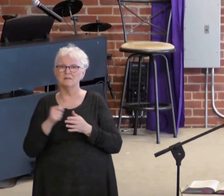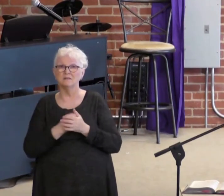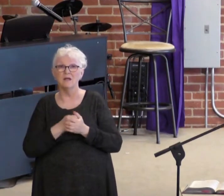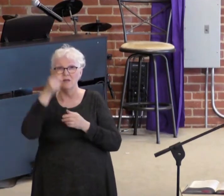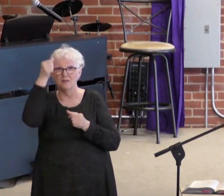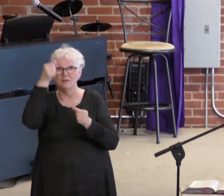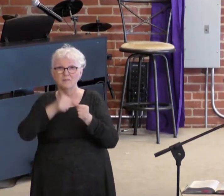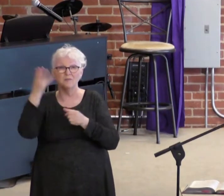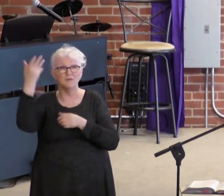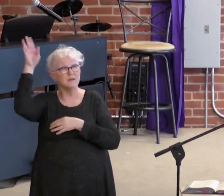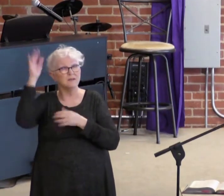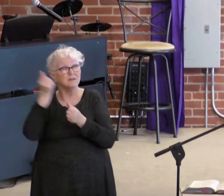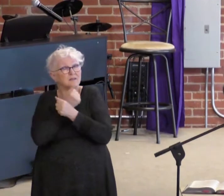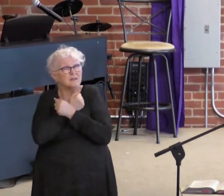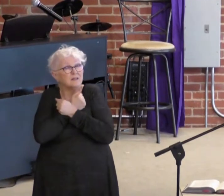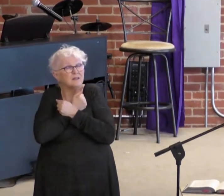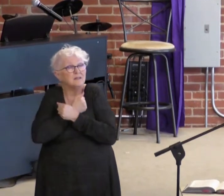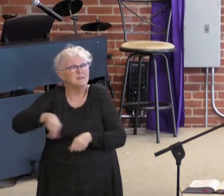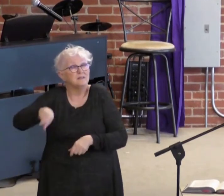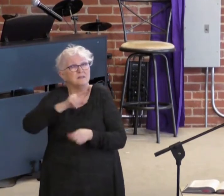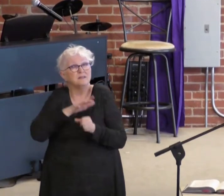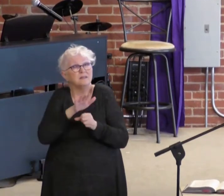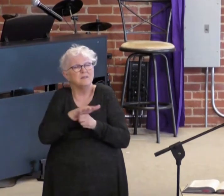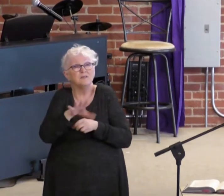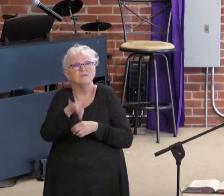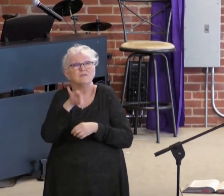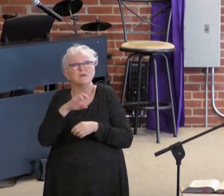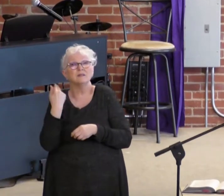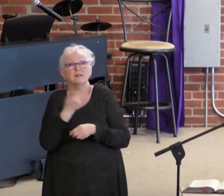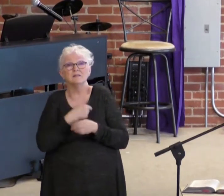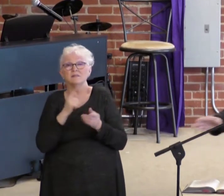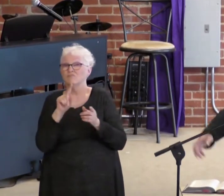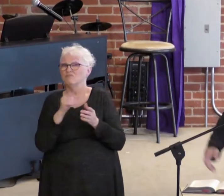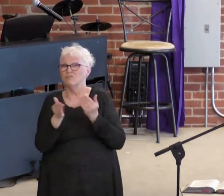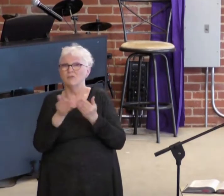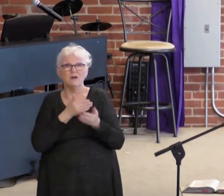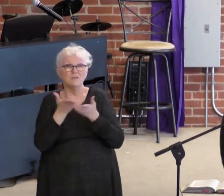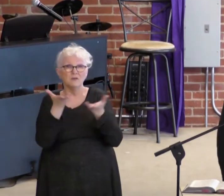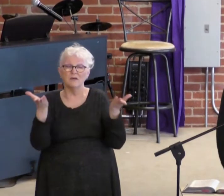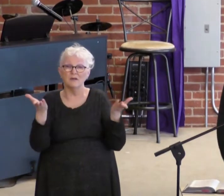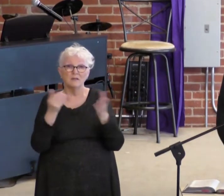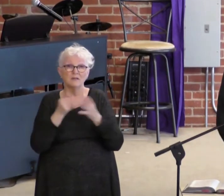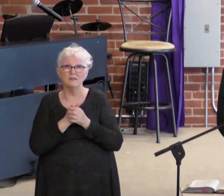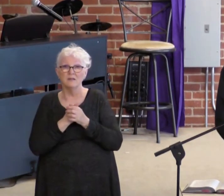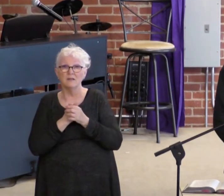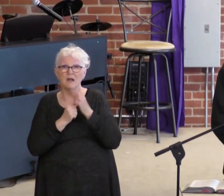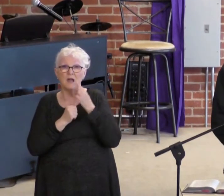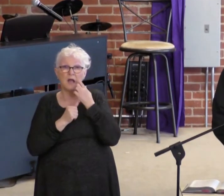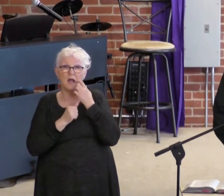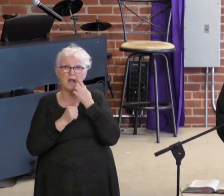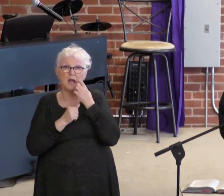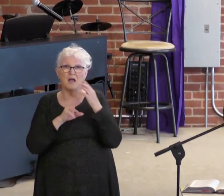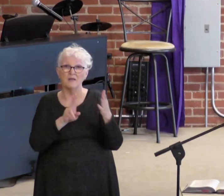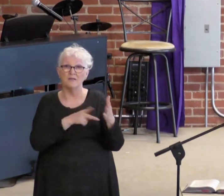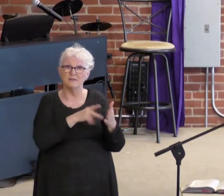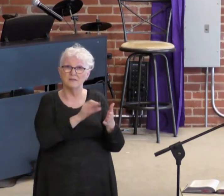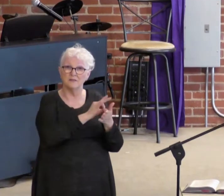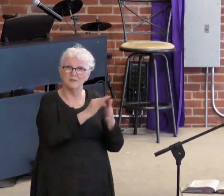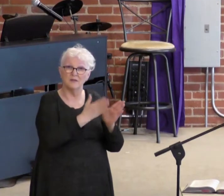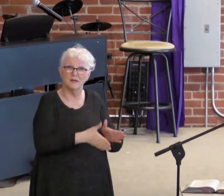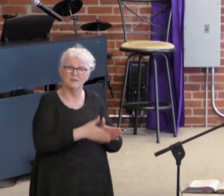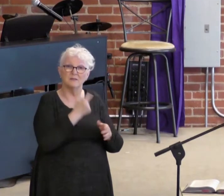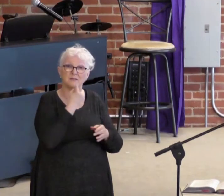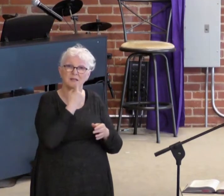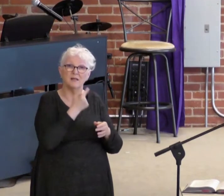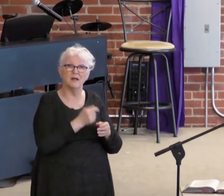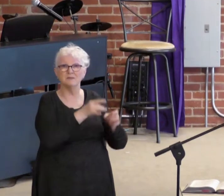loves us enough to find us wherever we are, wherever we are. You know, the psalmist one time said, I was in